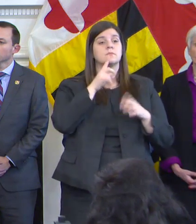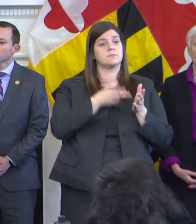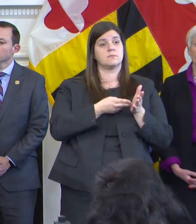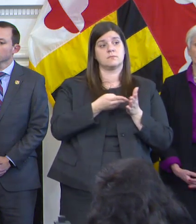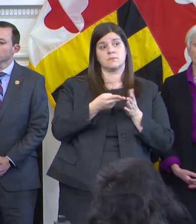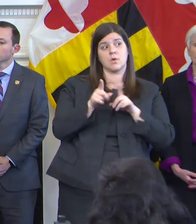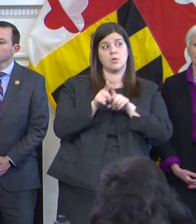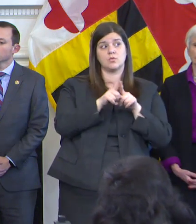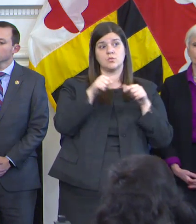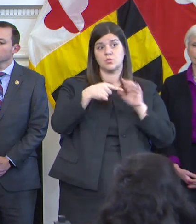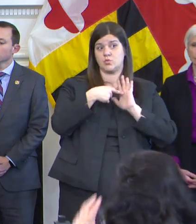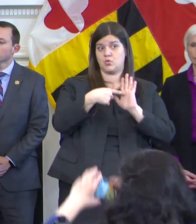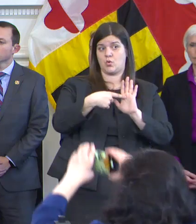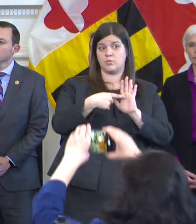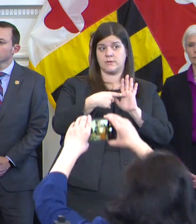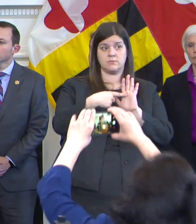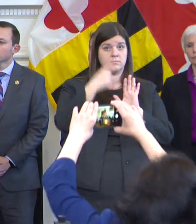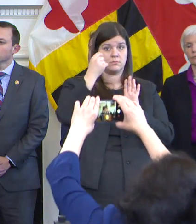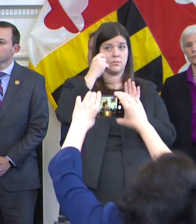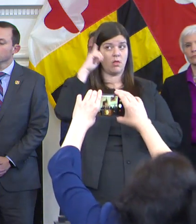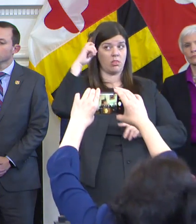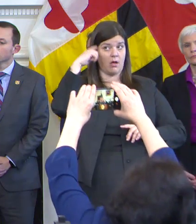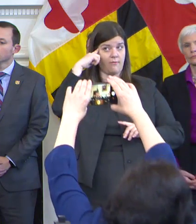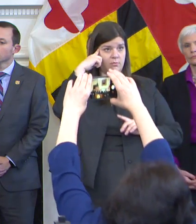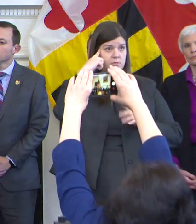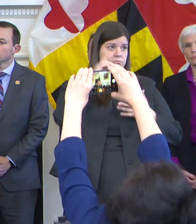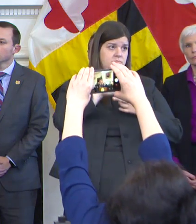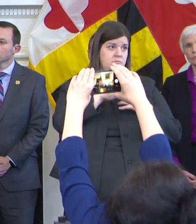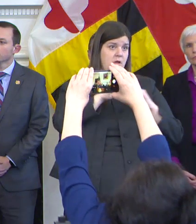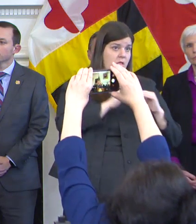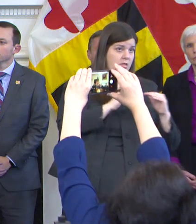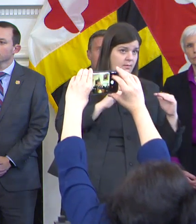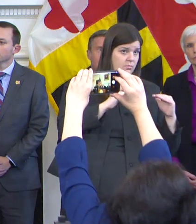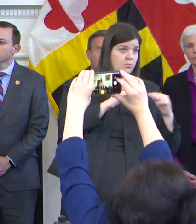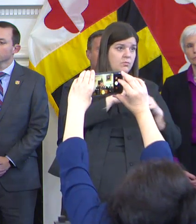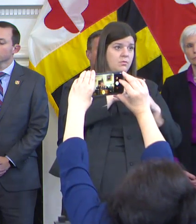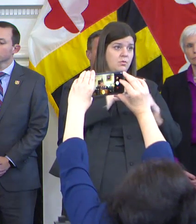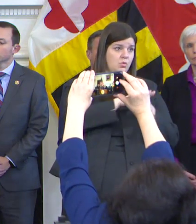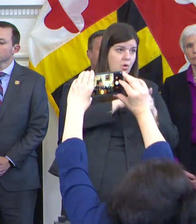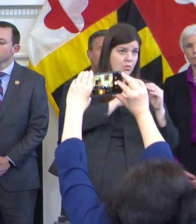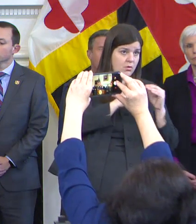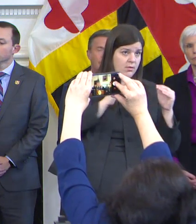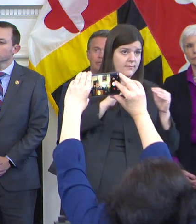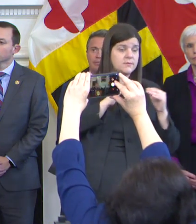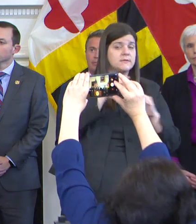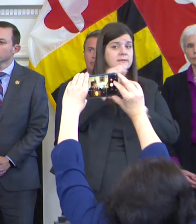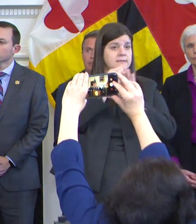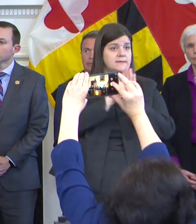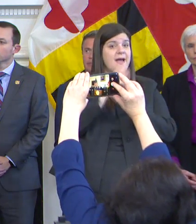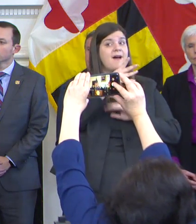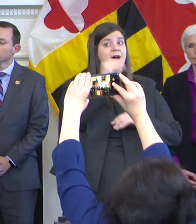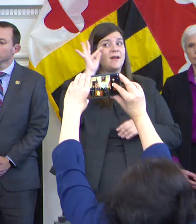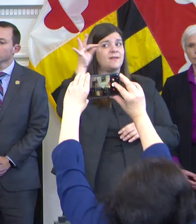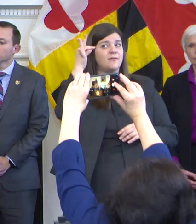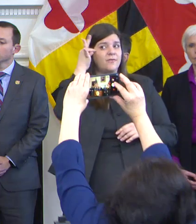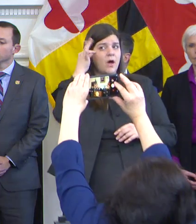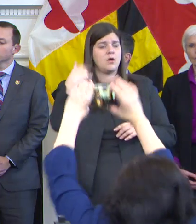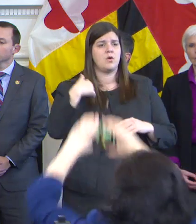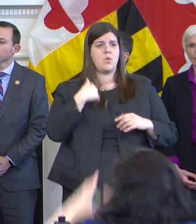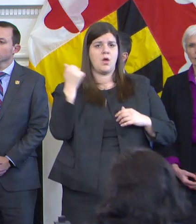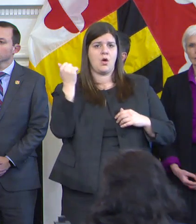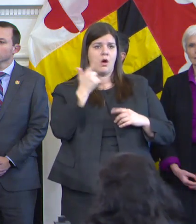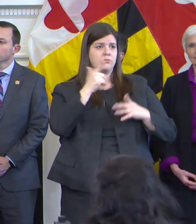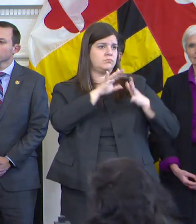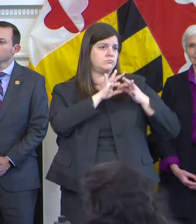government at the federal, state, and local levels are working together to respond to this threat in a cooperative and coordinated